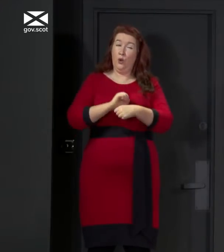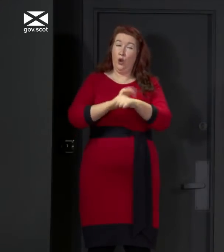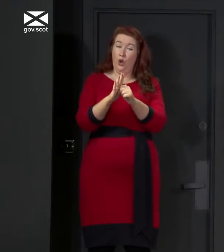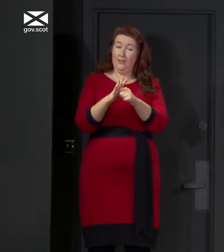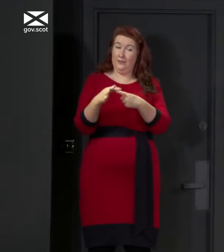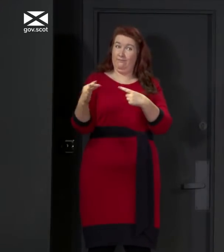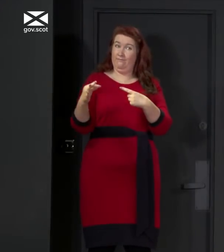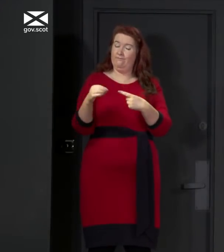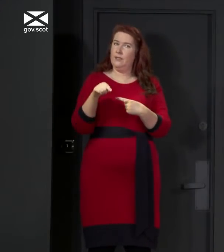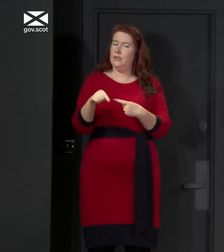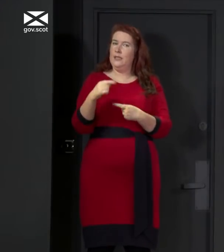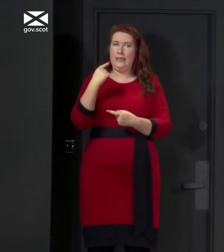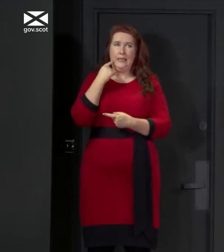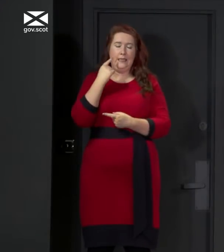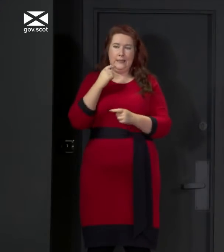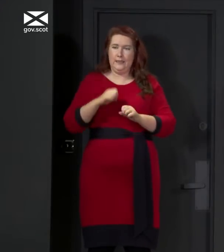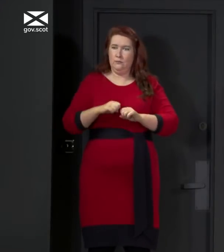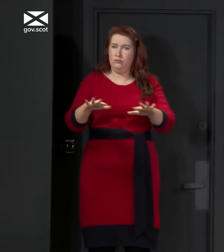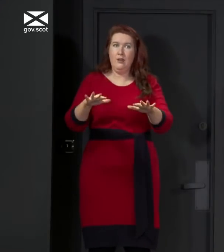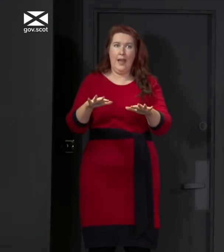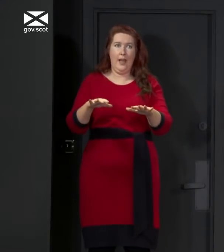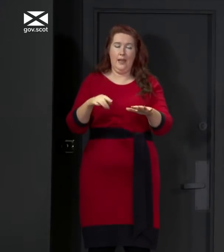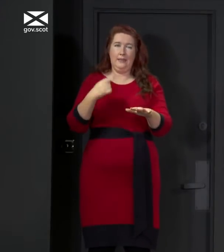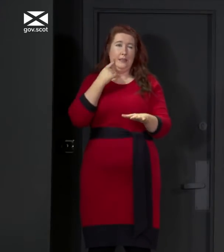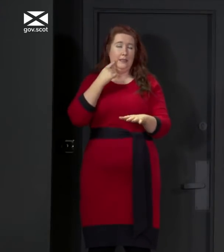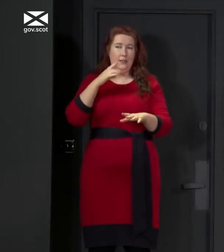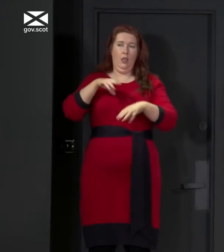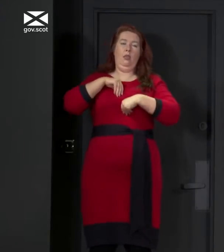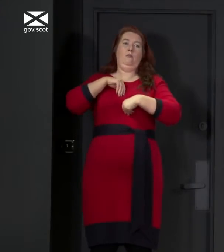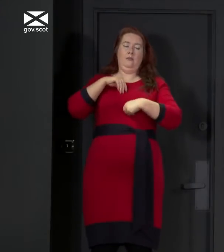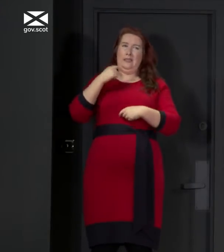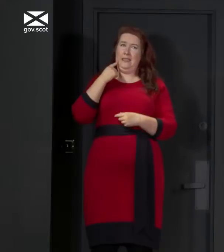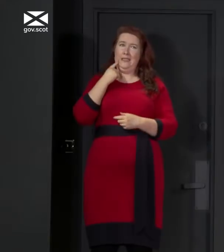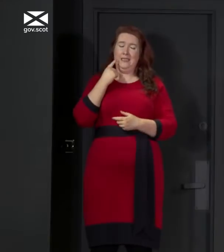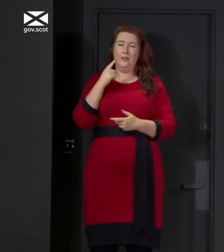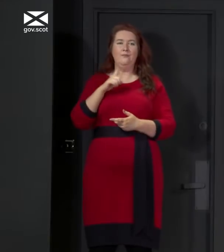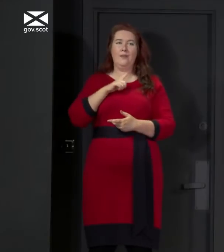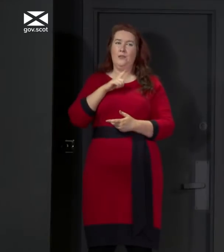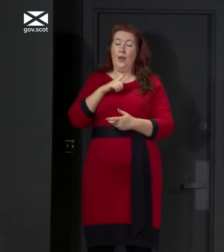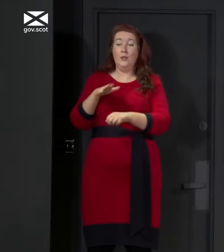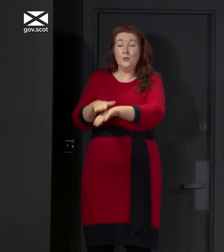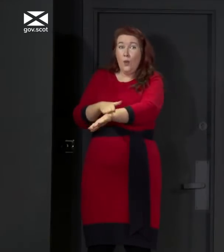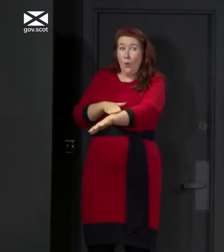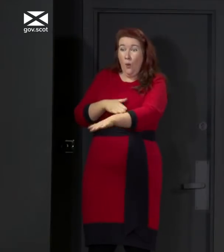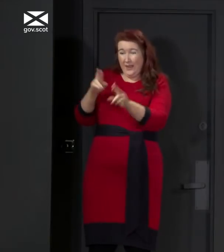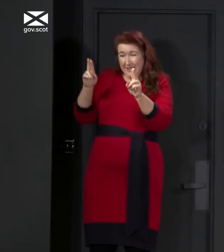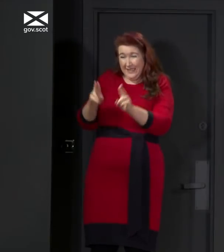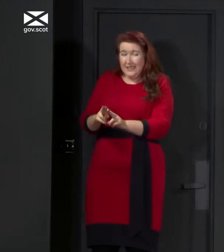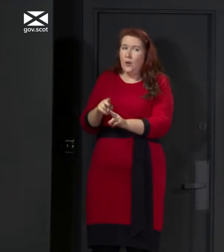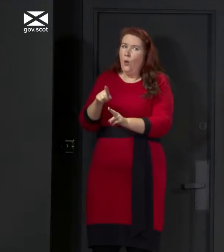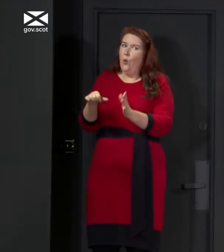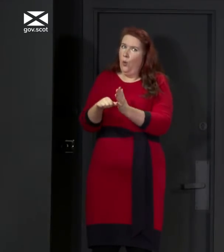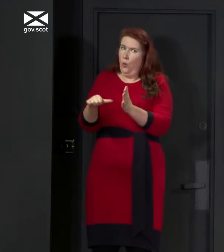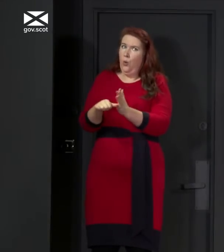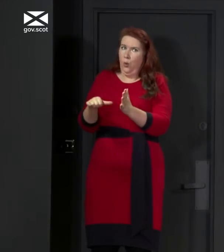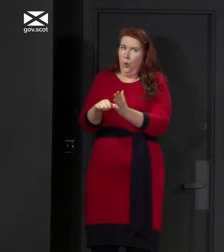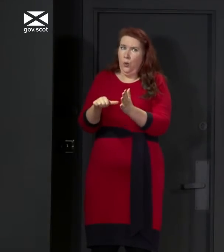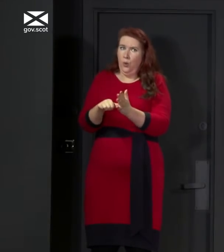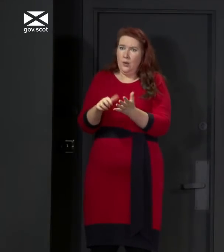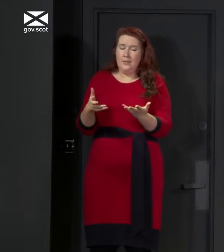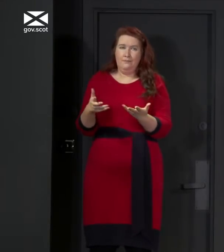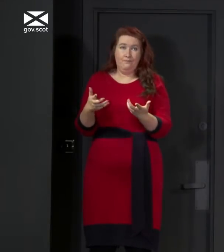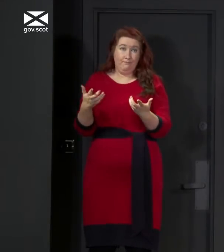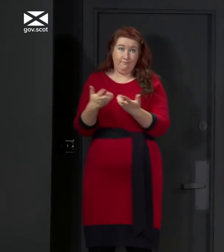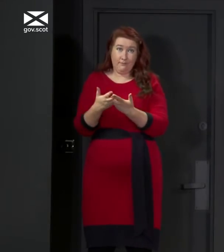and spreads more quickly, it means that slowing it down is more difficult, and that to achieve that